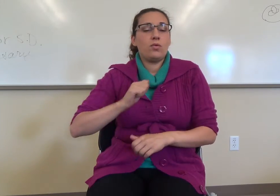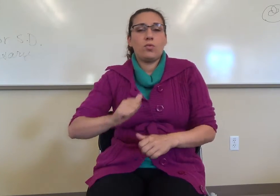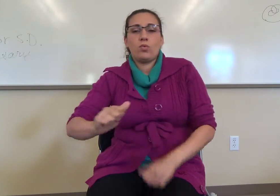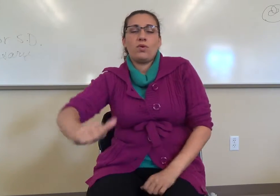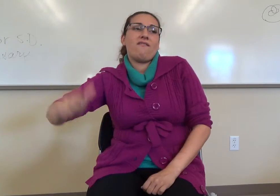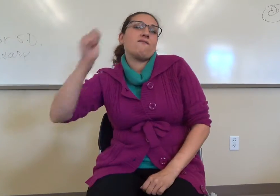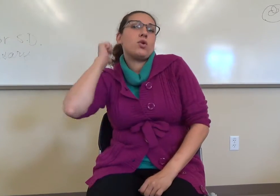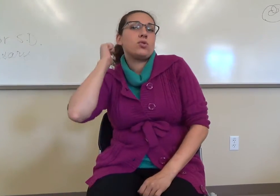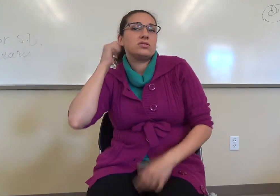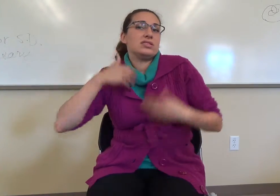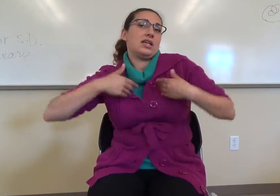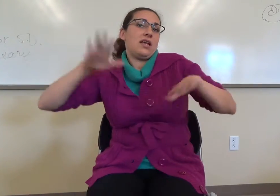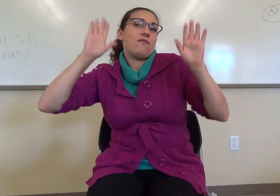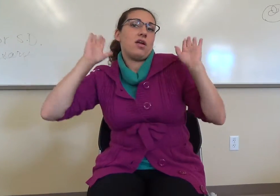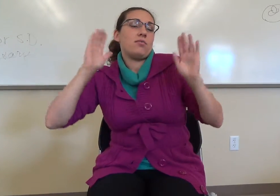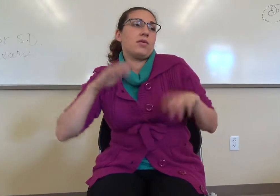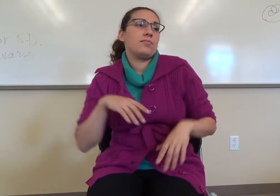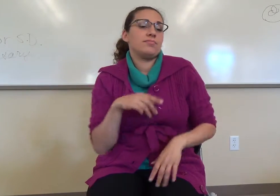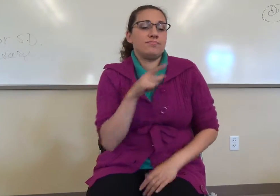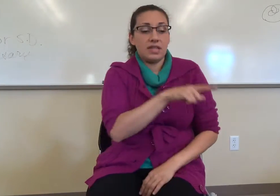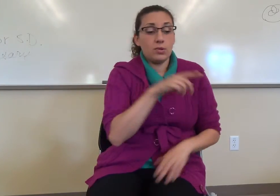he was active, he was intrepid.